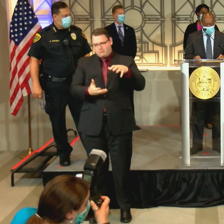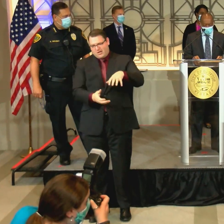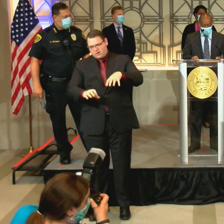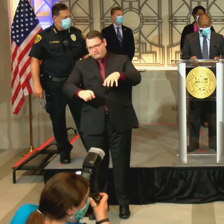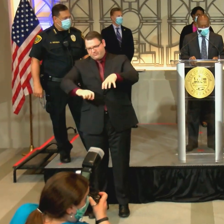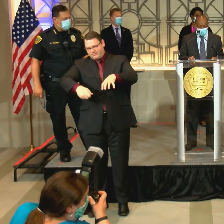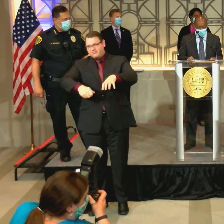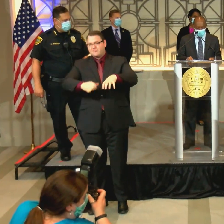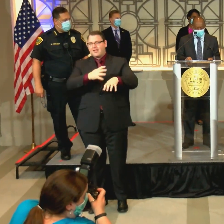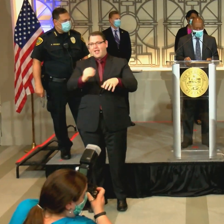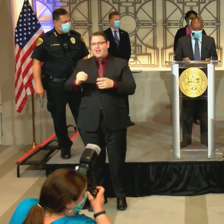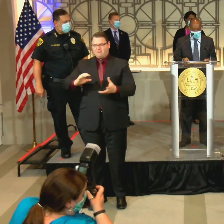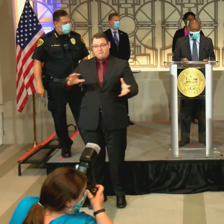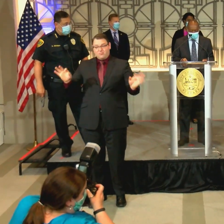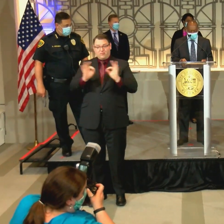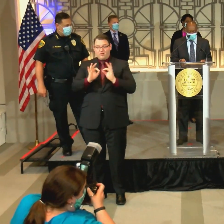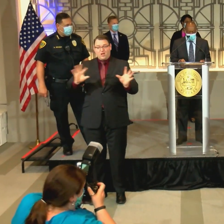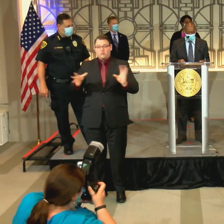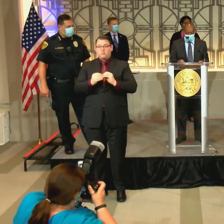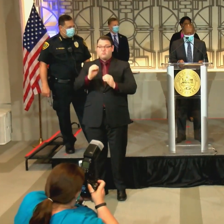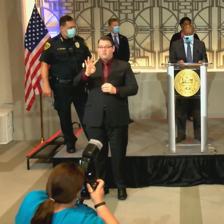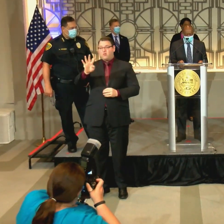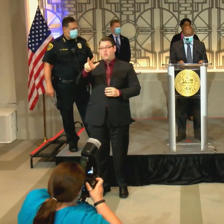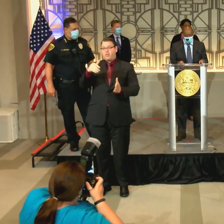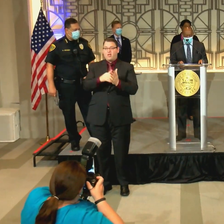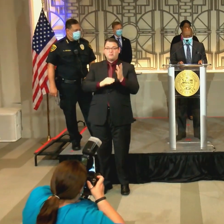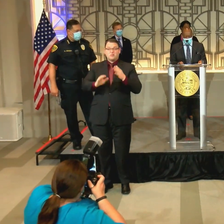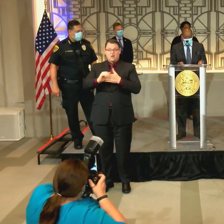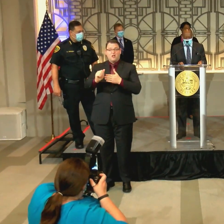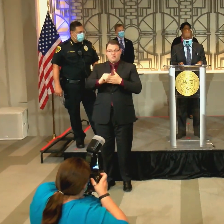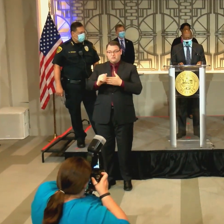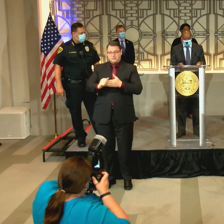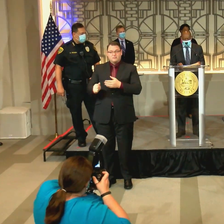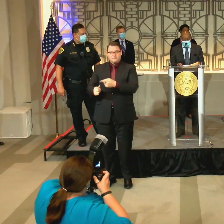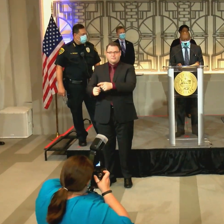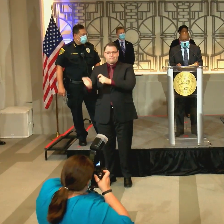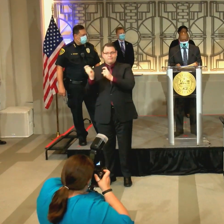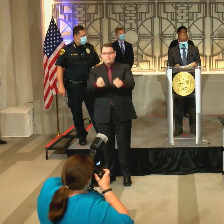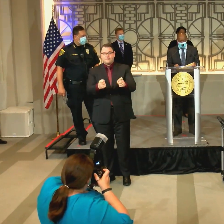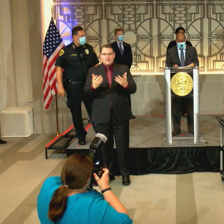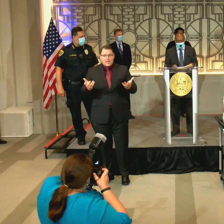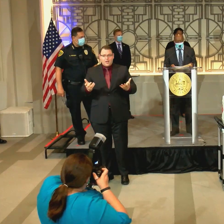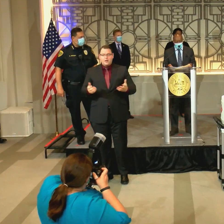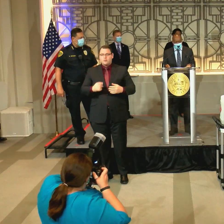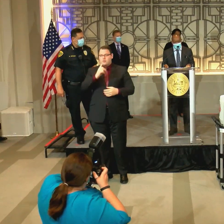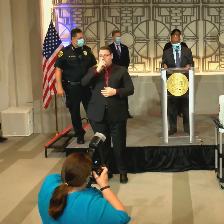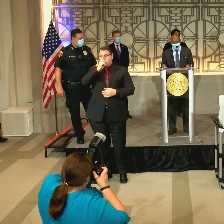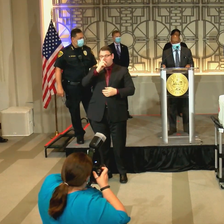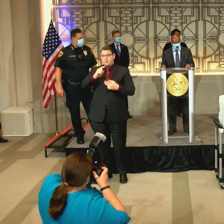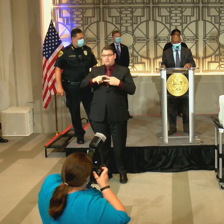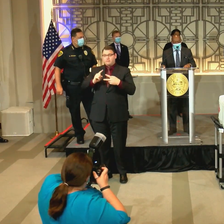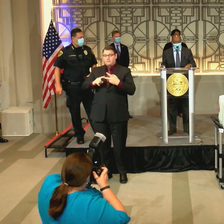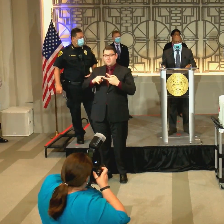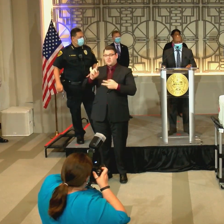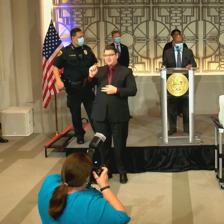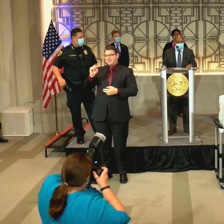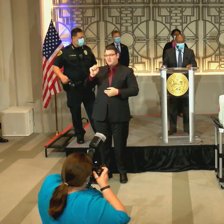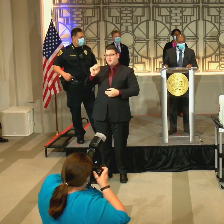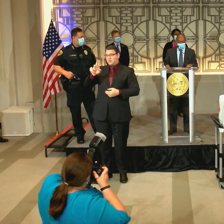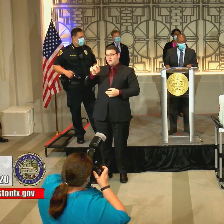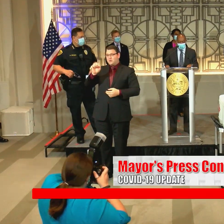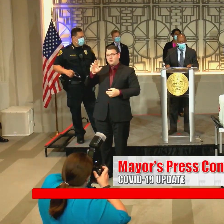of $43,000. And this donation to the city was done in partnership with Tudor, Pickering, Holt and Company